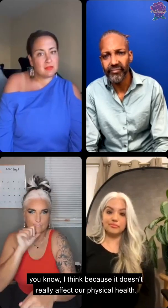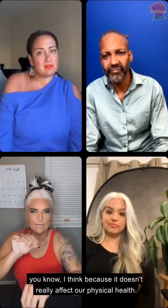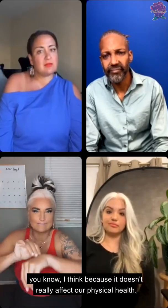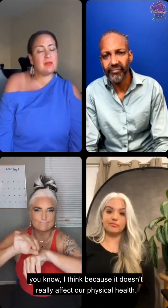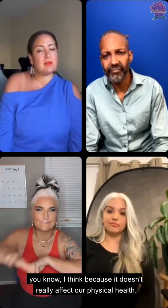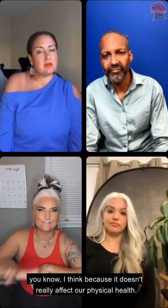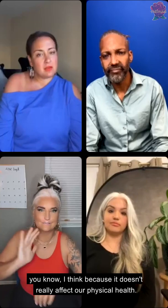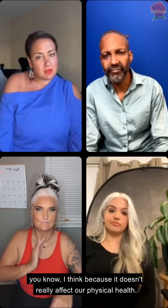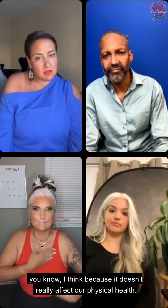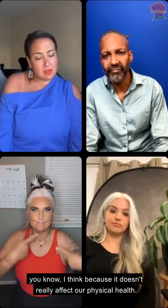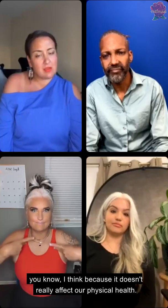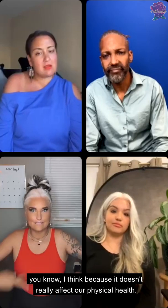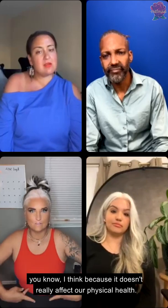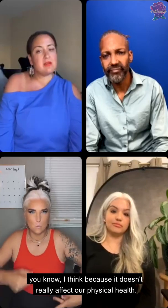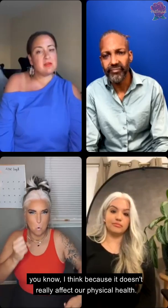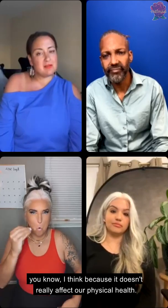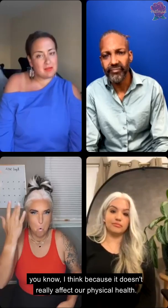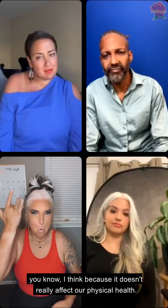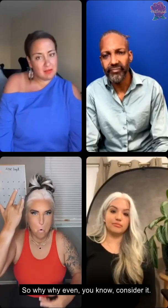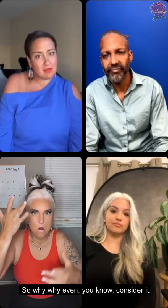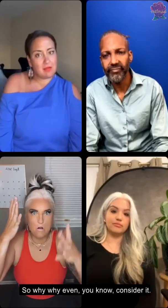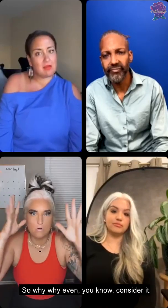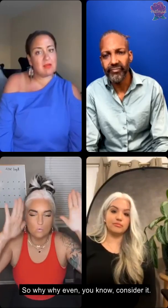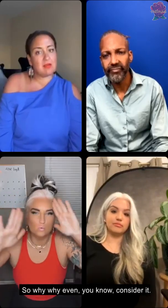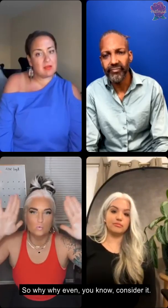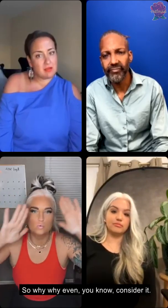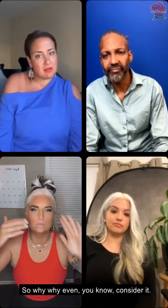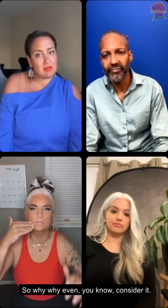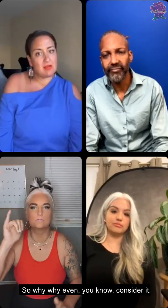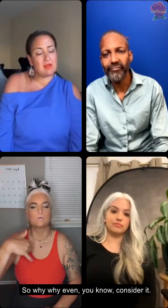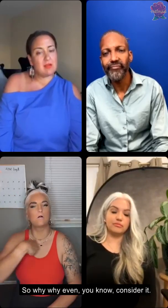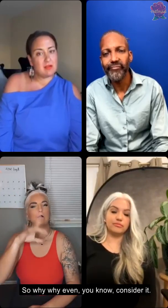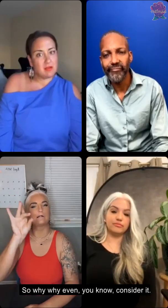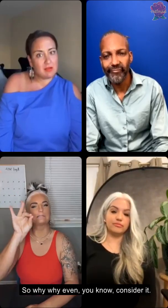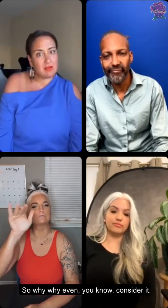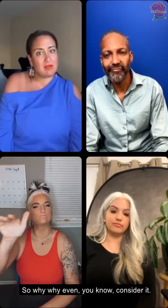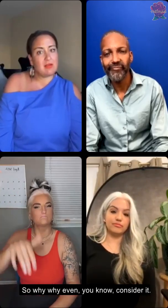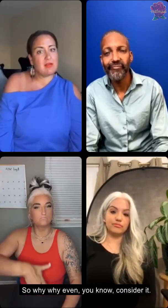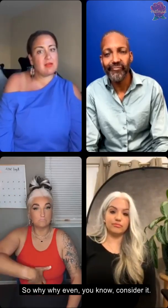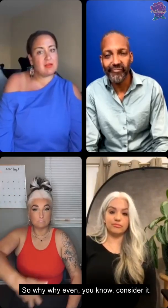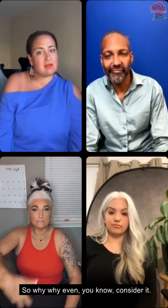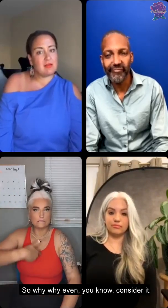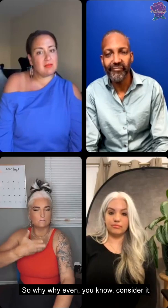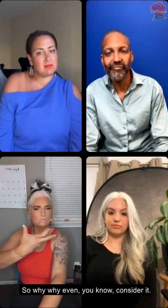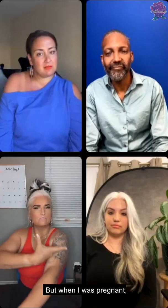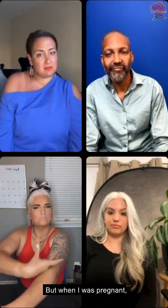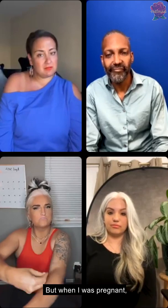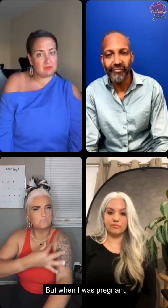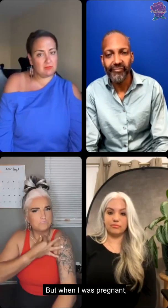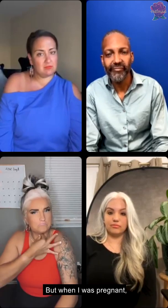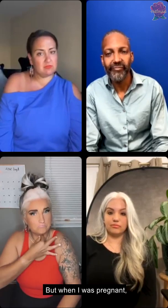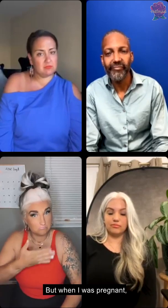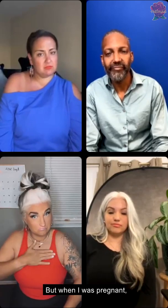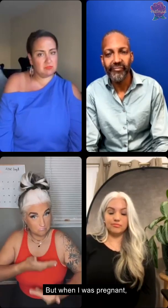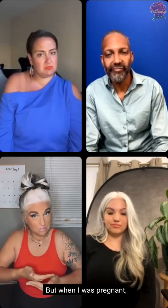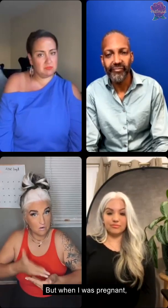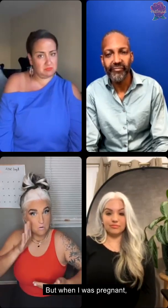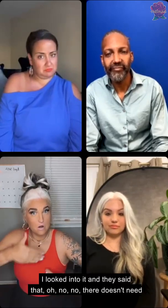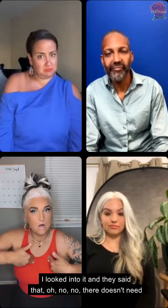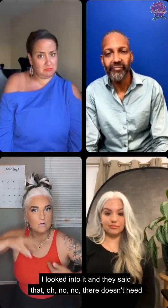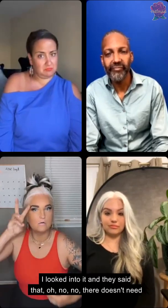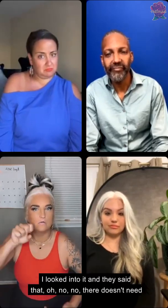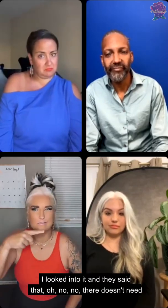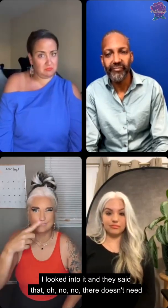feel like, I think it's because it doesn't really affect our physical health. So why even, consider it? But when I